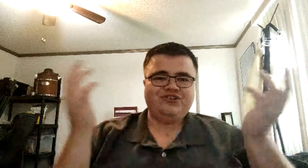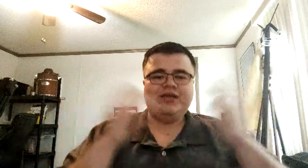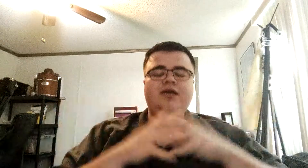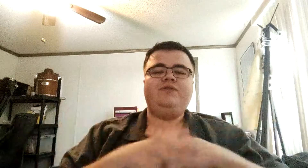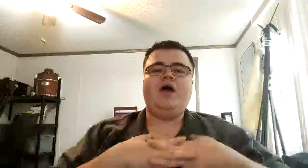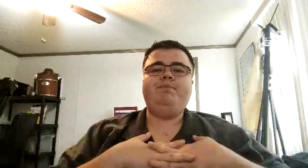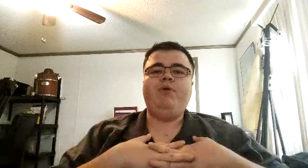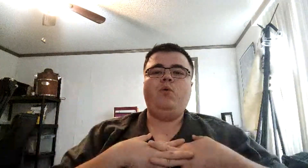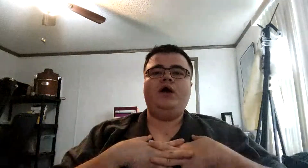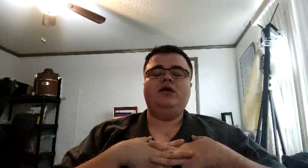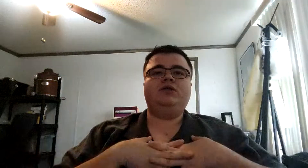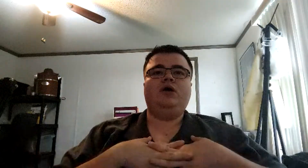unfortunately, at that point,